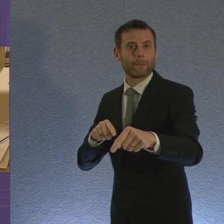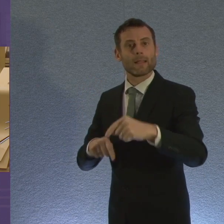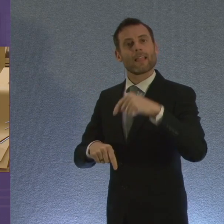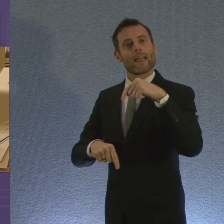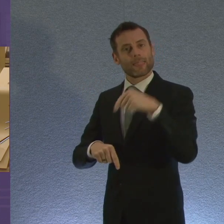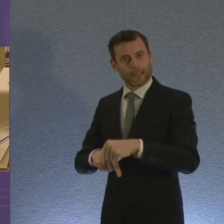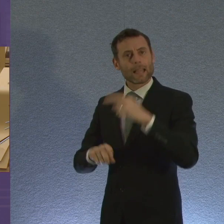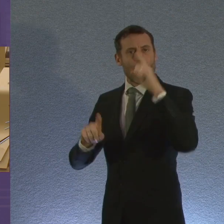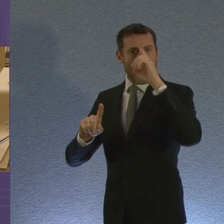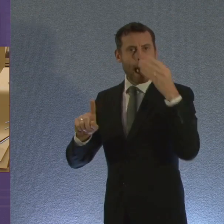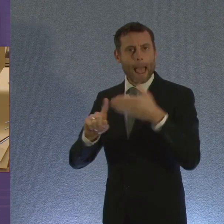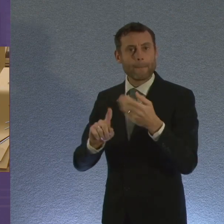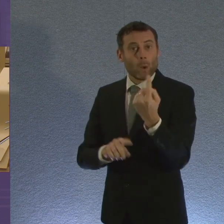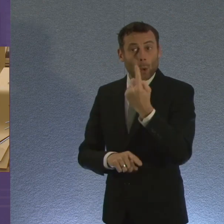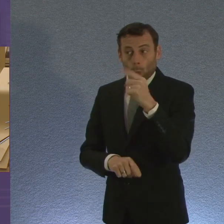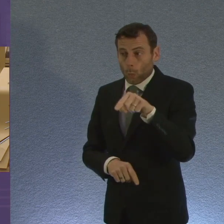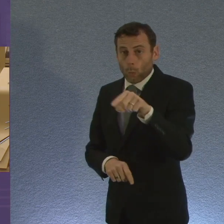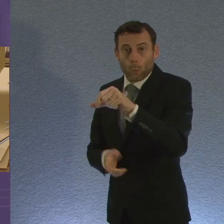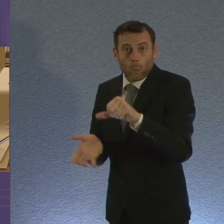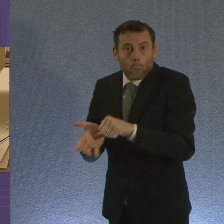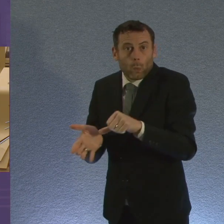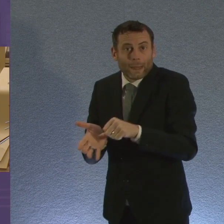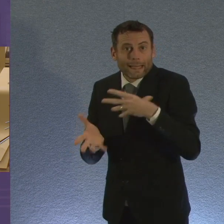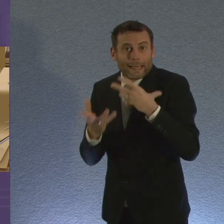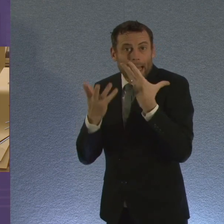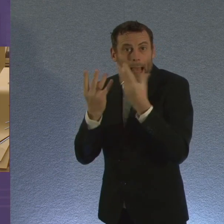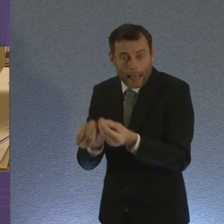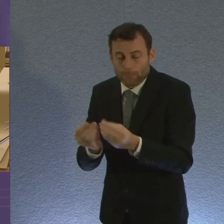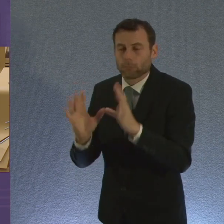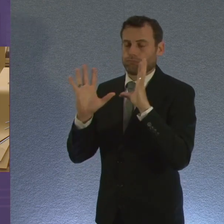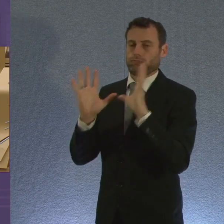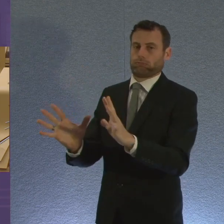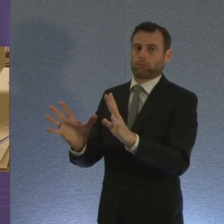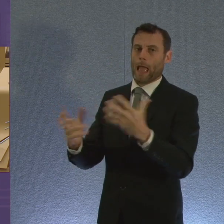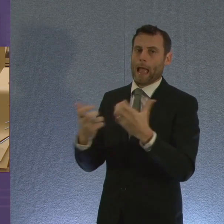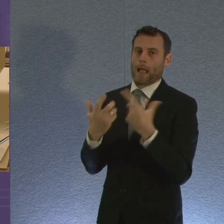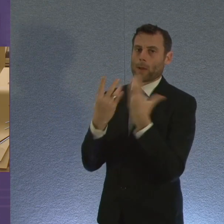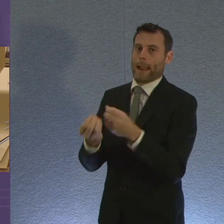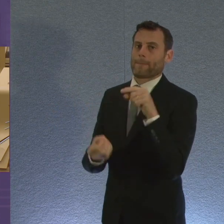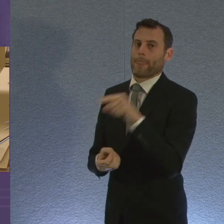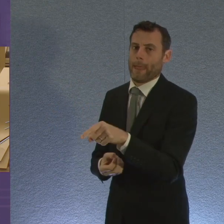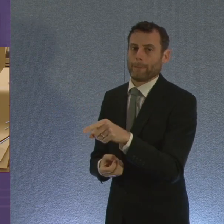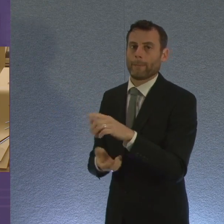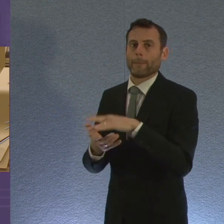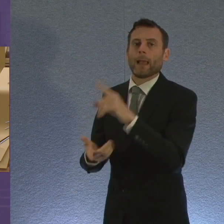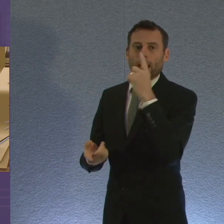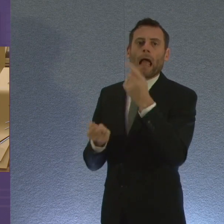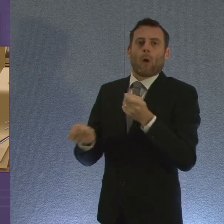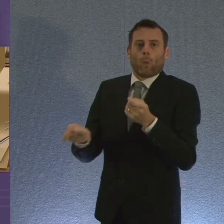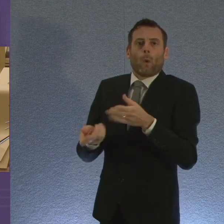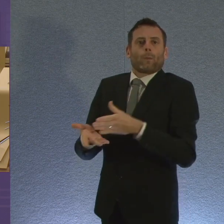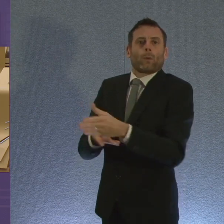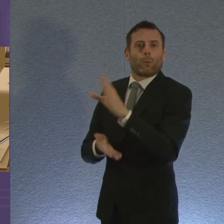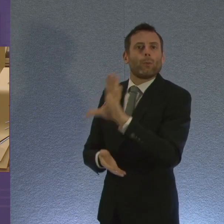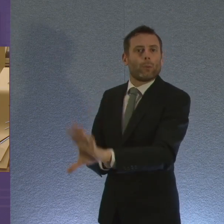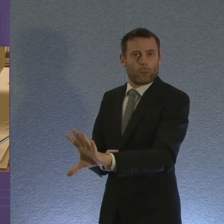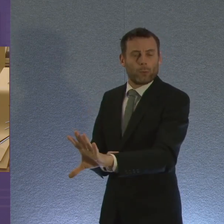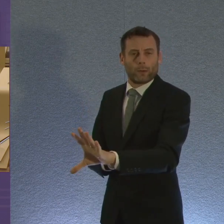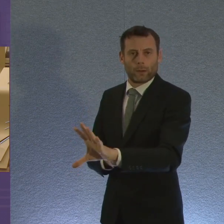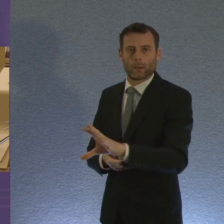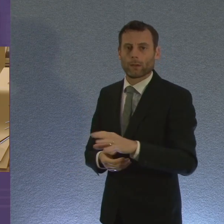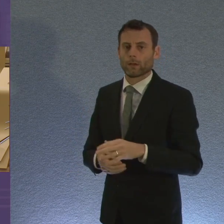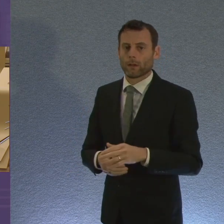those who are in very difficult circumstances continue to get the support and help that they need to get. And it is not affected, for example,